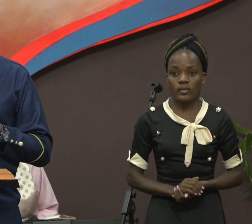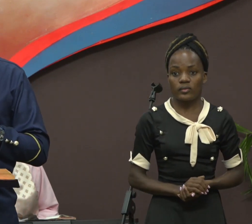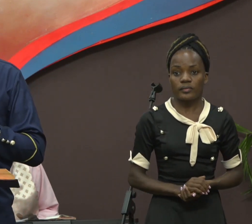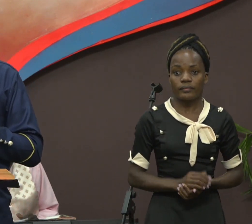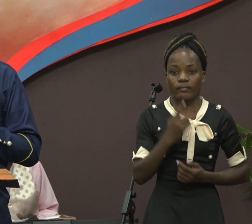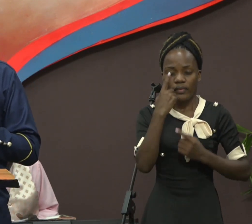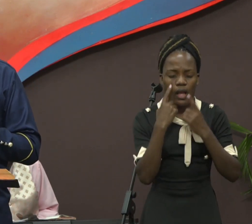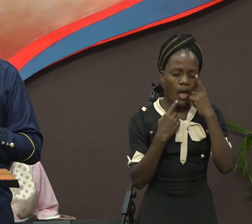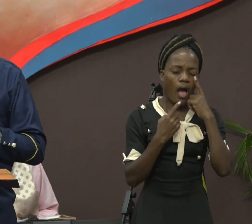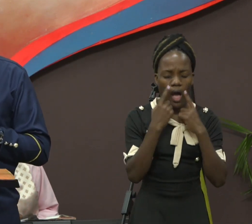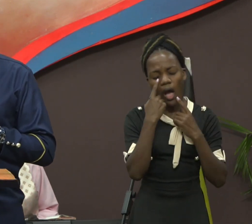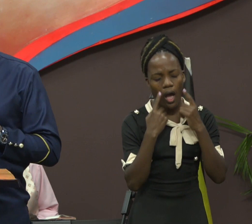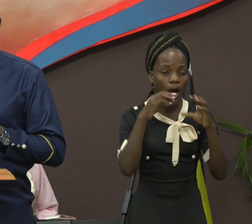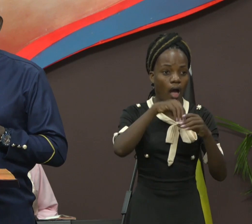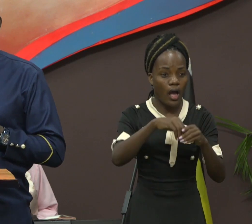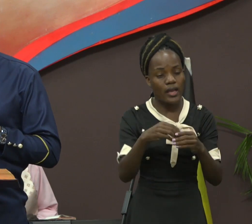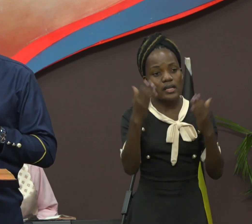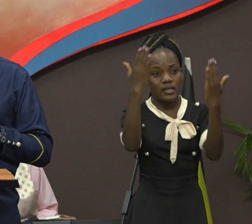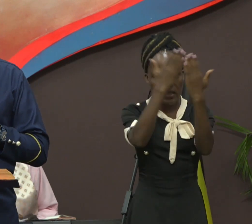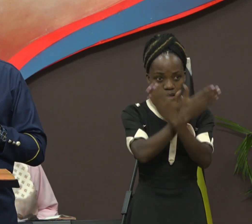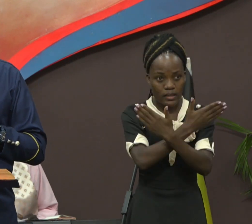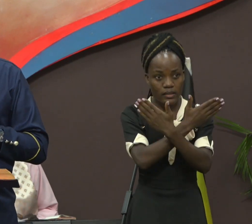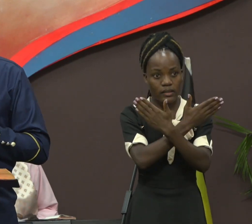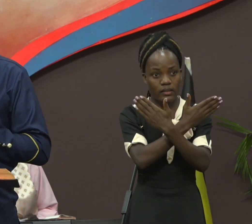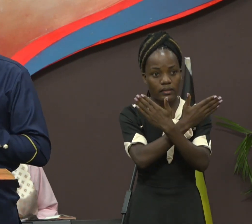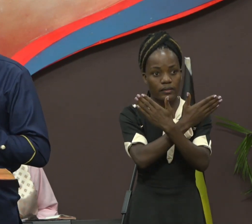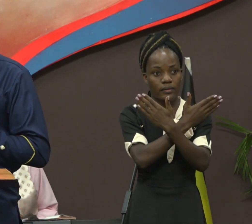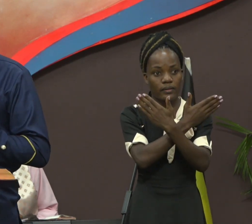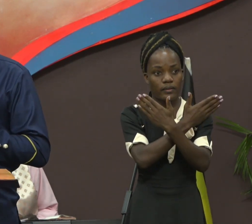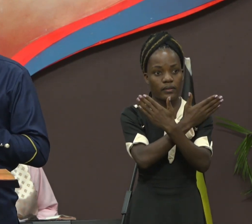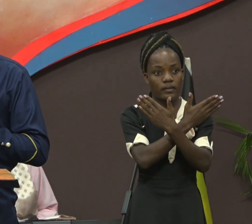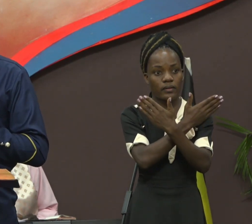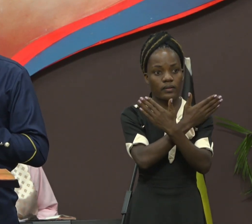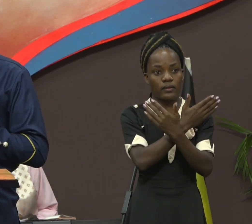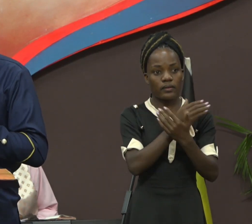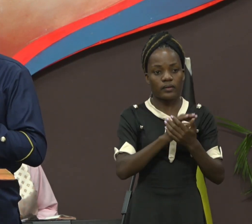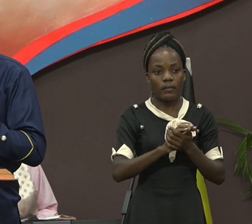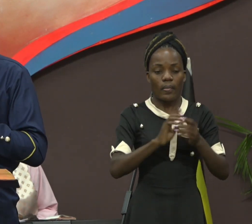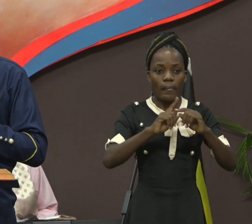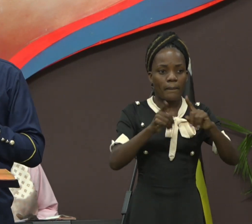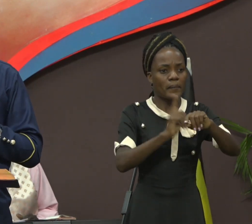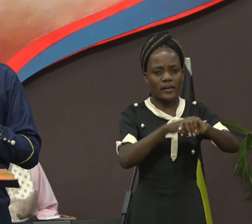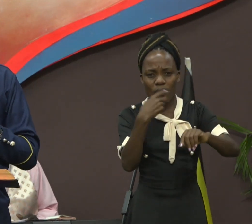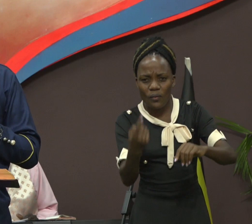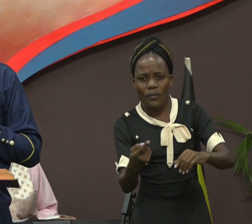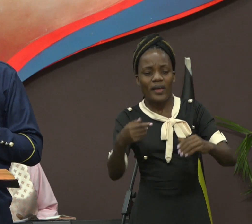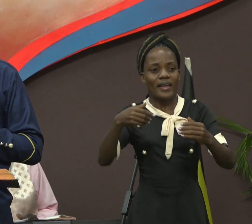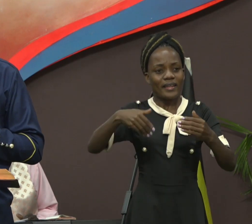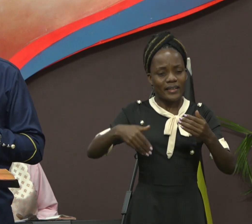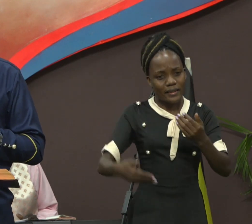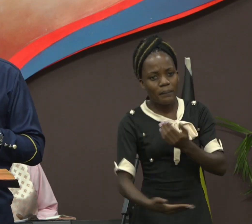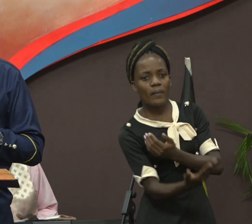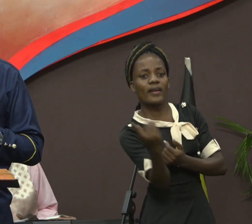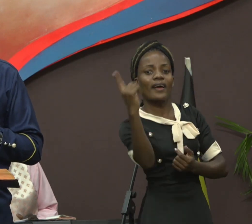Maziga gasobola okubeera w'ekiro. The tears can be in the night. Ate obuddo webukirira omuntu ng'aseka asanyuse. And